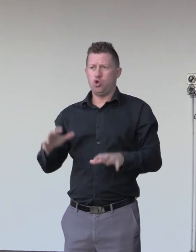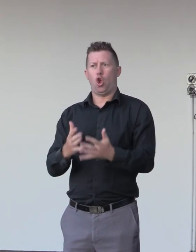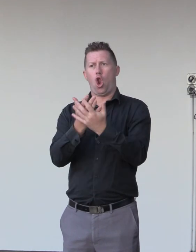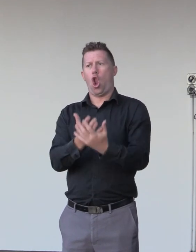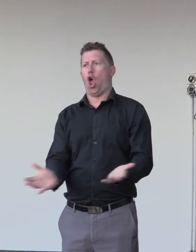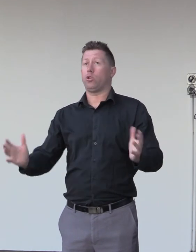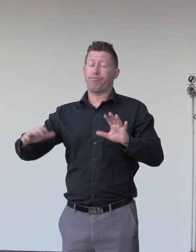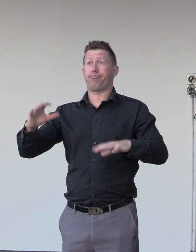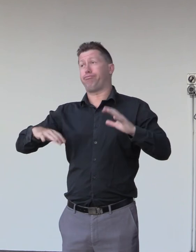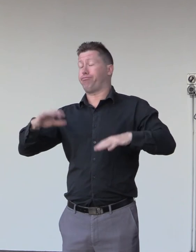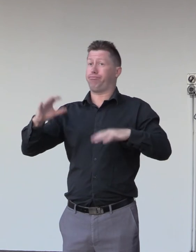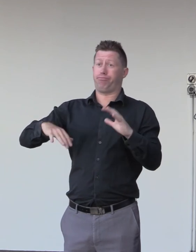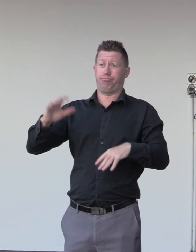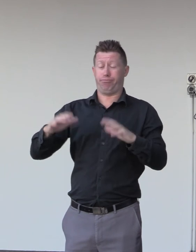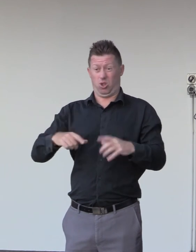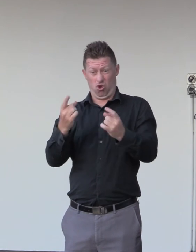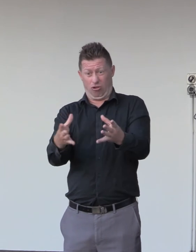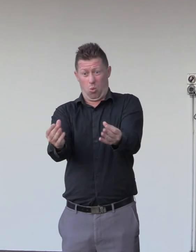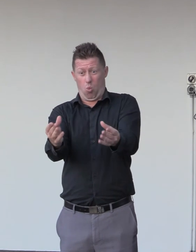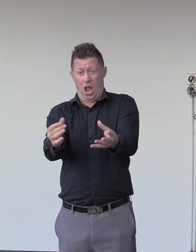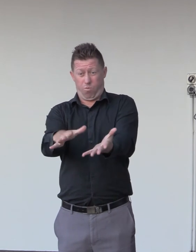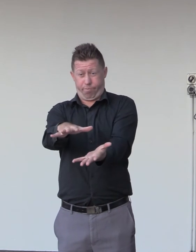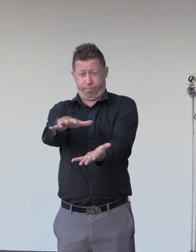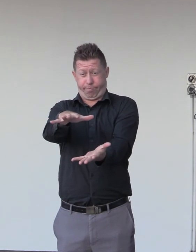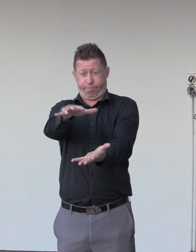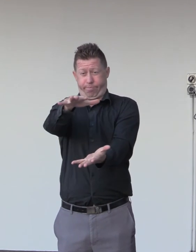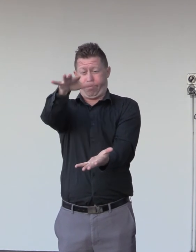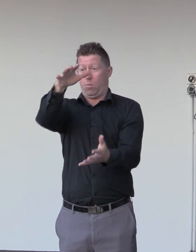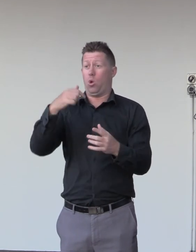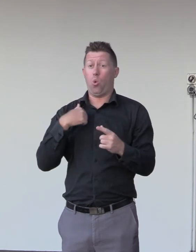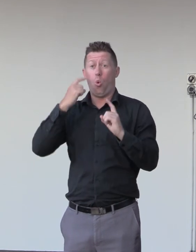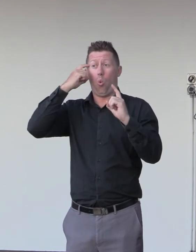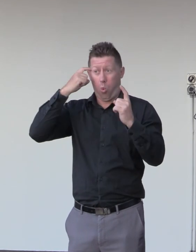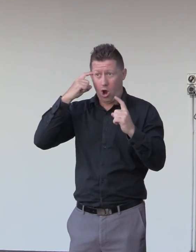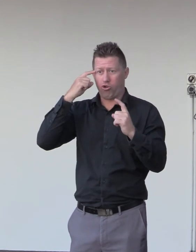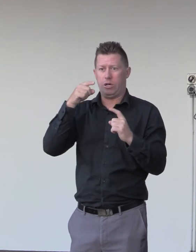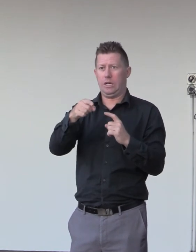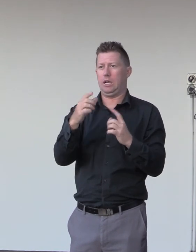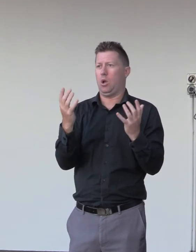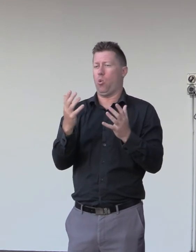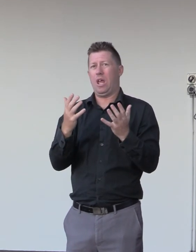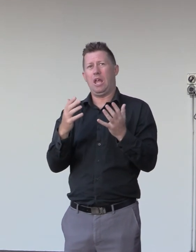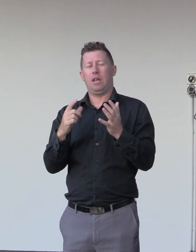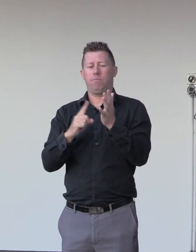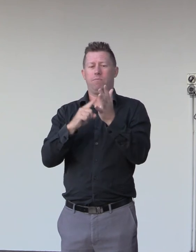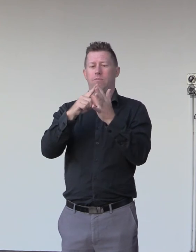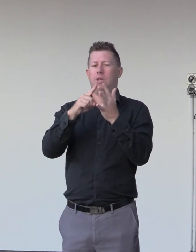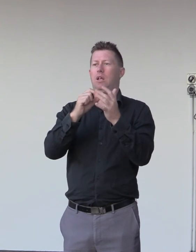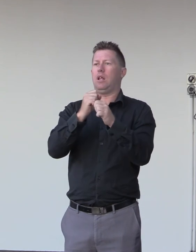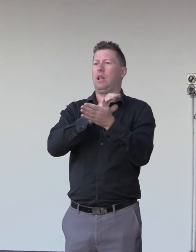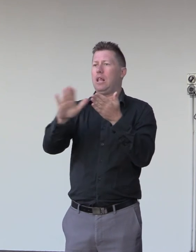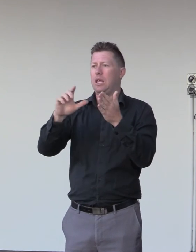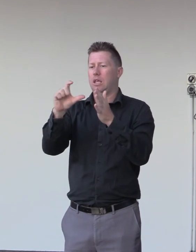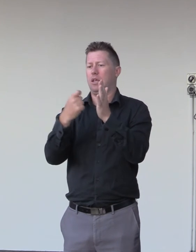the areas which have already been quite wet. So the peak area we're concerned about, I guess, is a line north of around about Lee Creek to